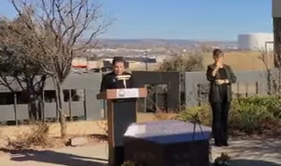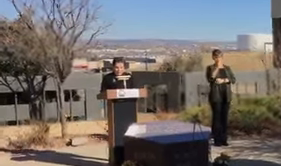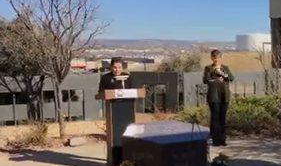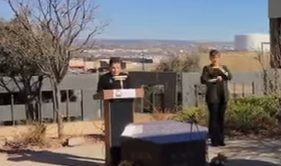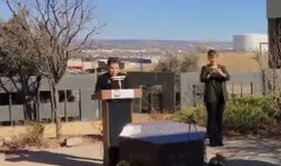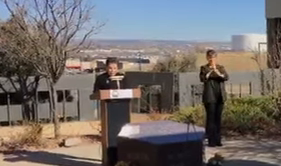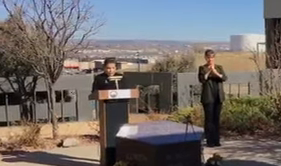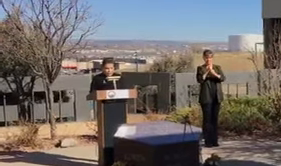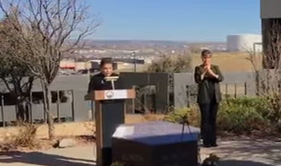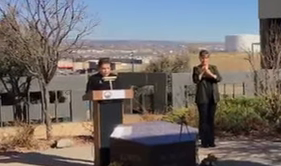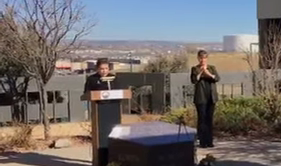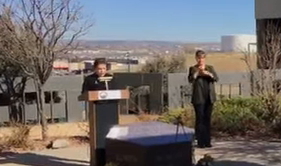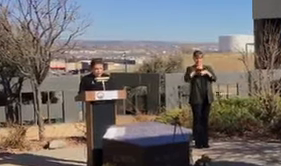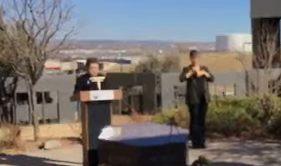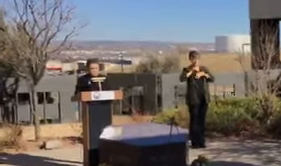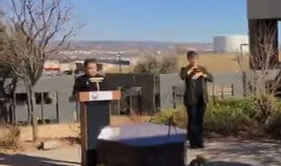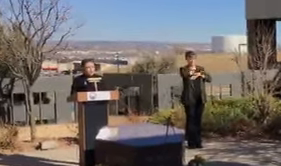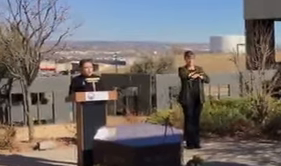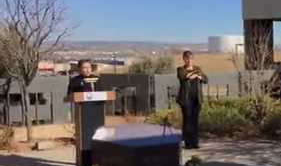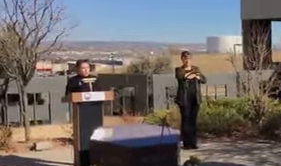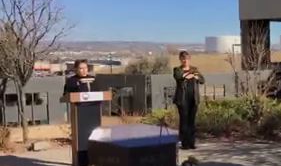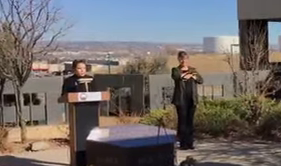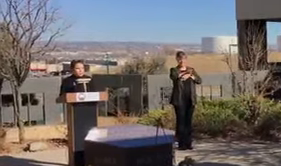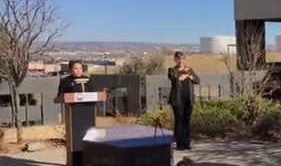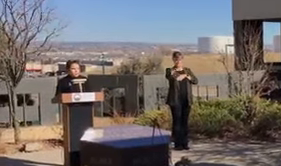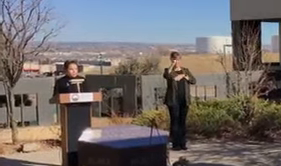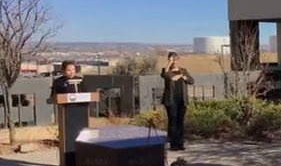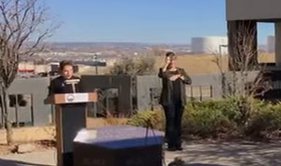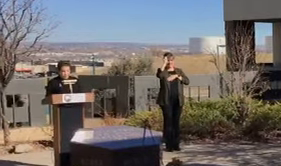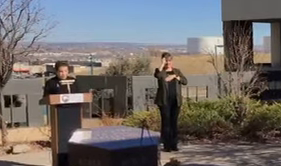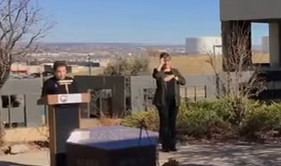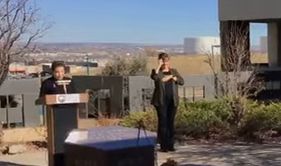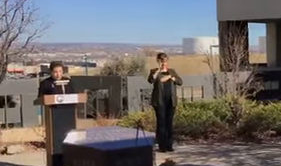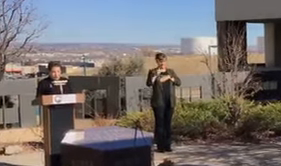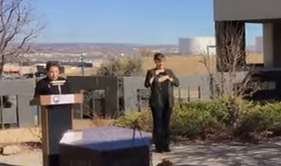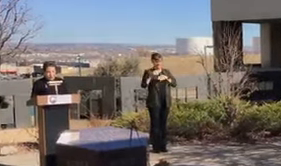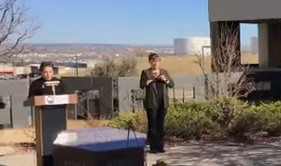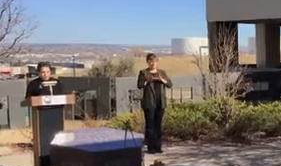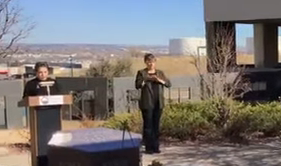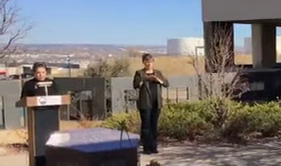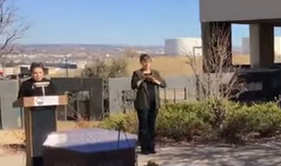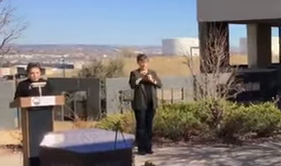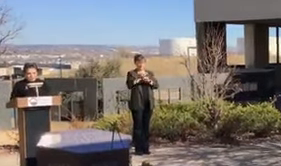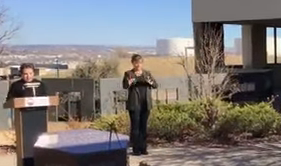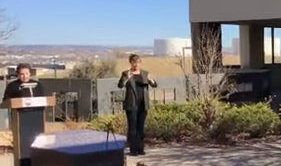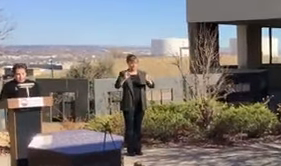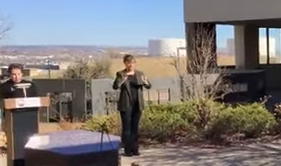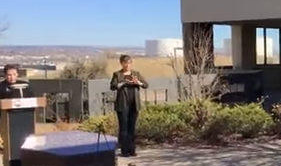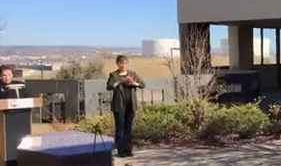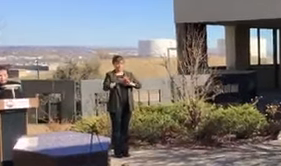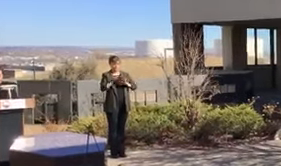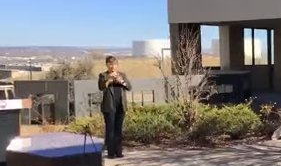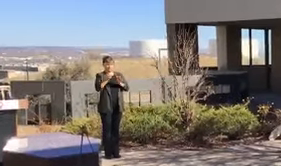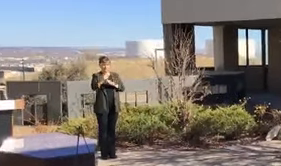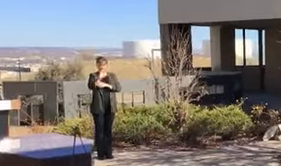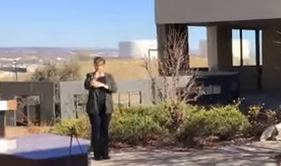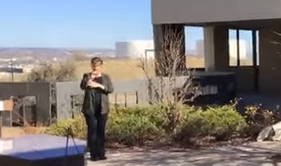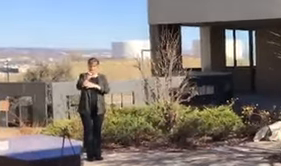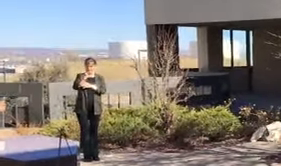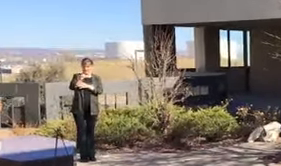4 years and is deployed in Afghanistan to support Operation Enduring Freedom and Operation Freedom Sentinel.